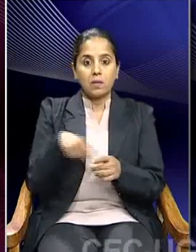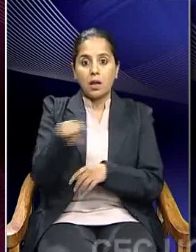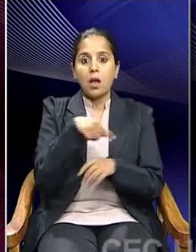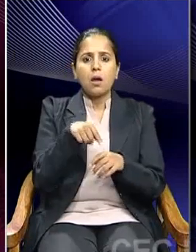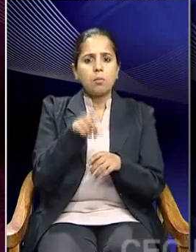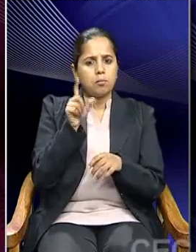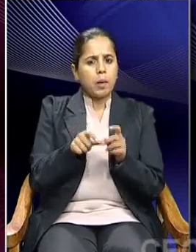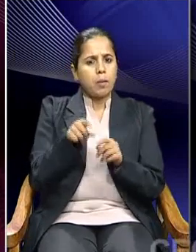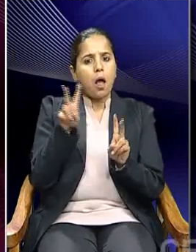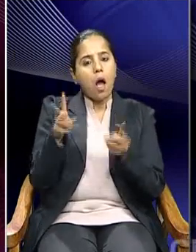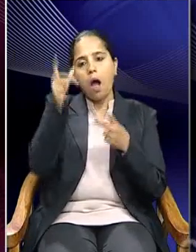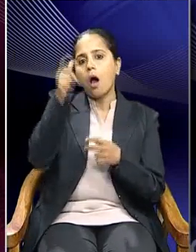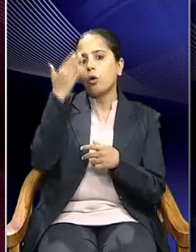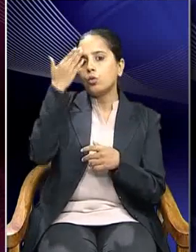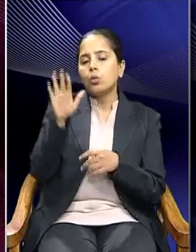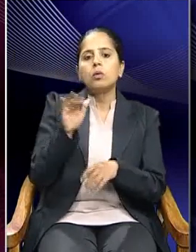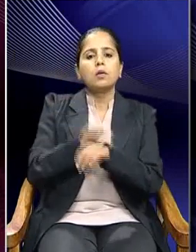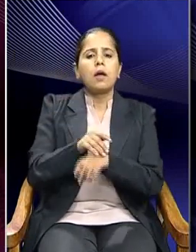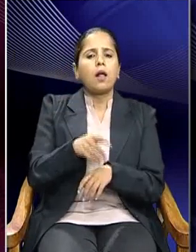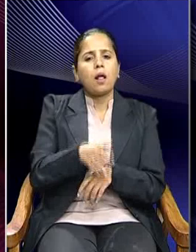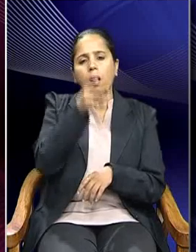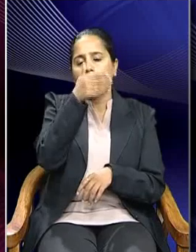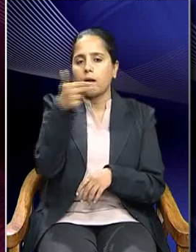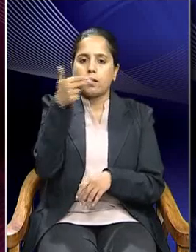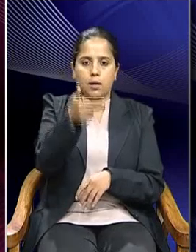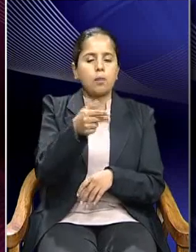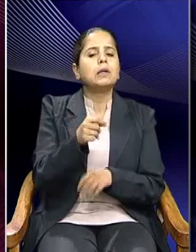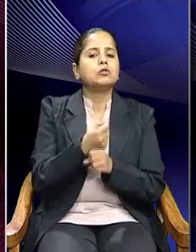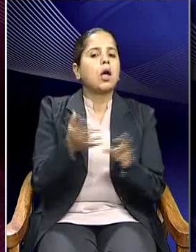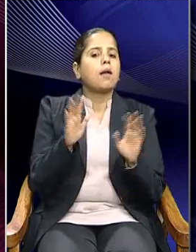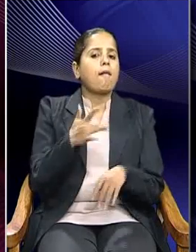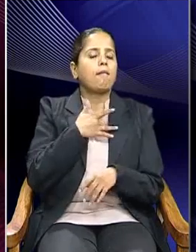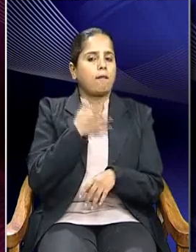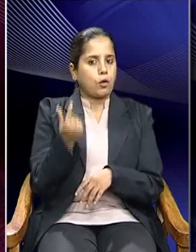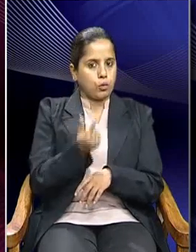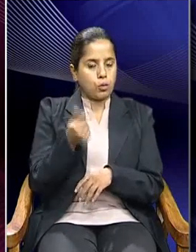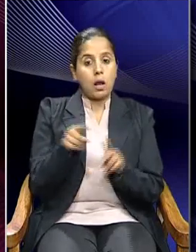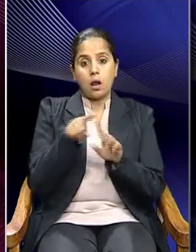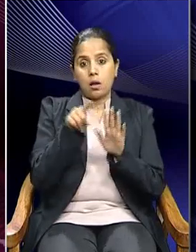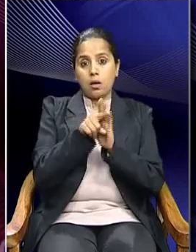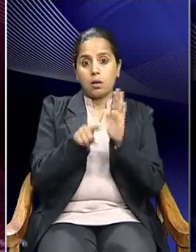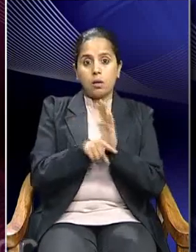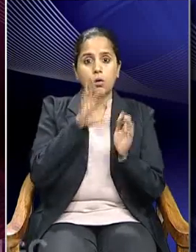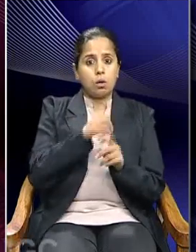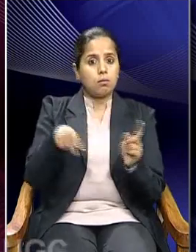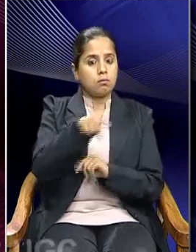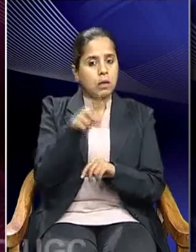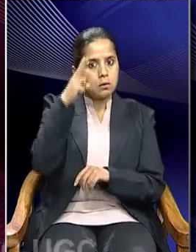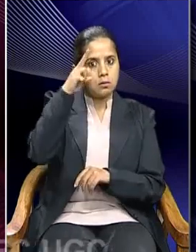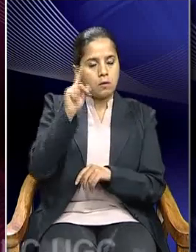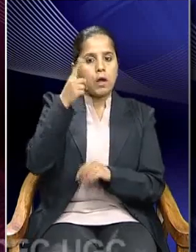be maintained and fake names are generally used. Ethics are fundamental concern